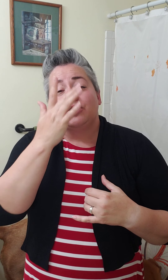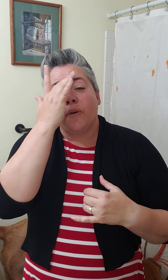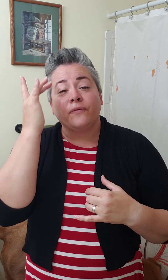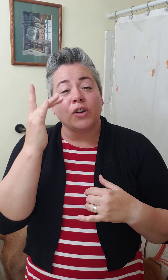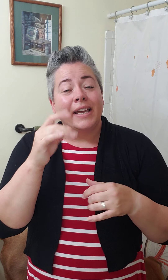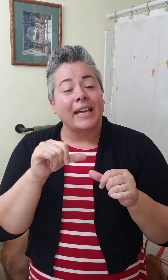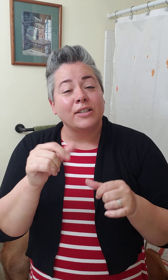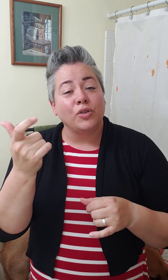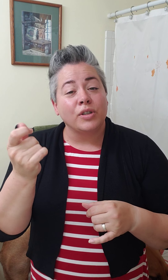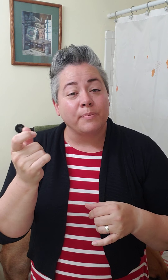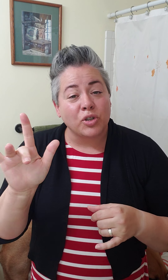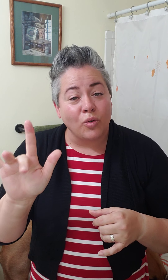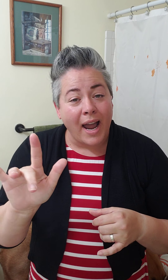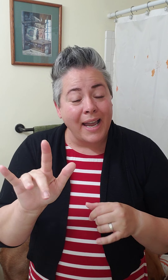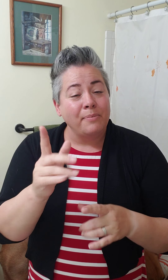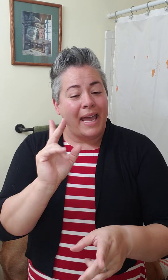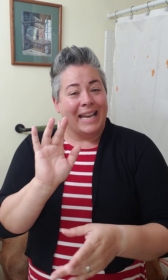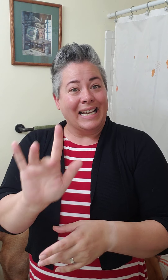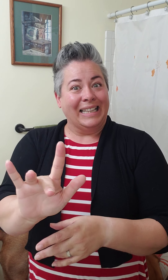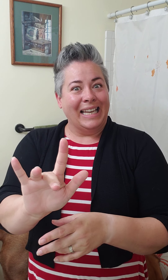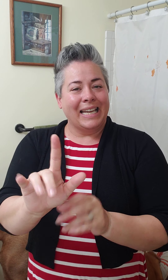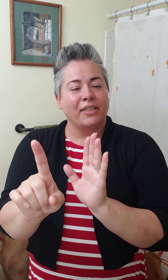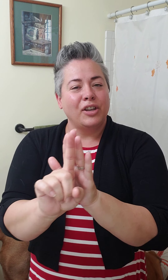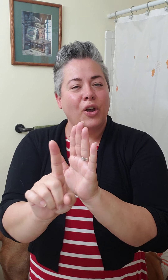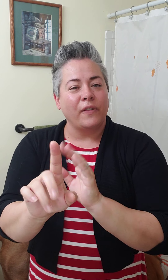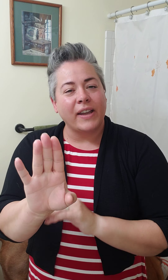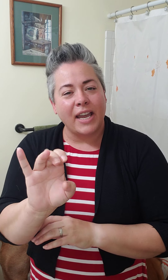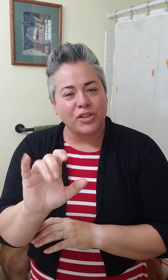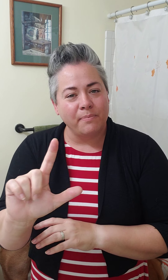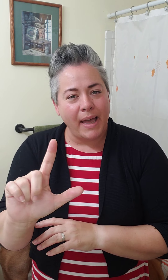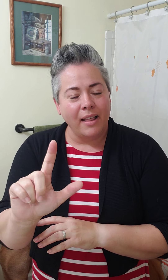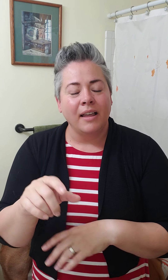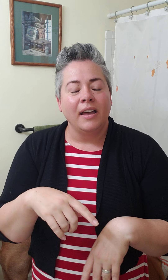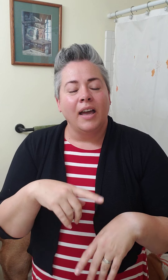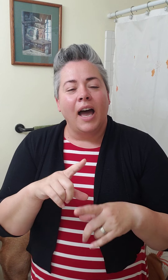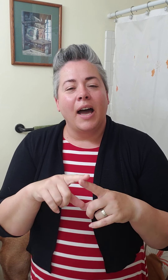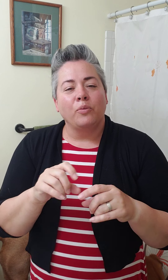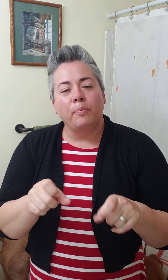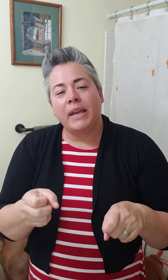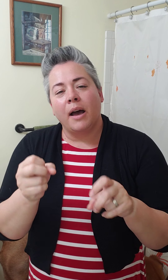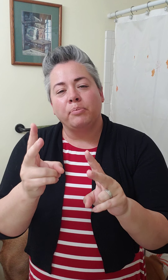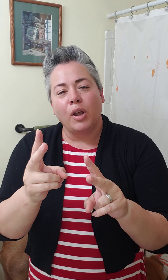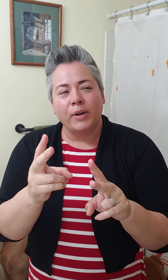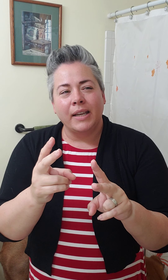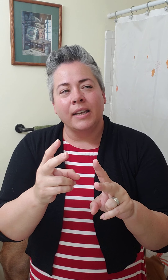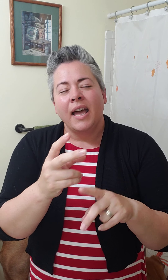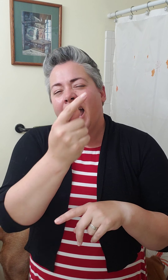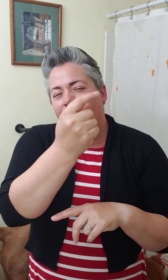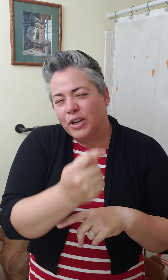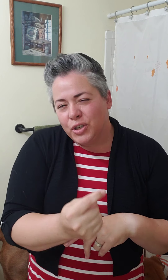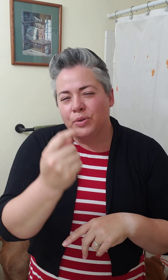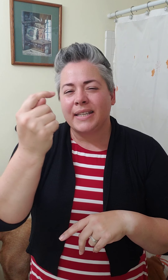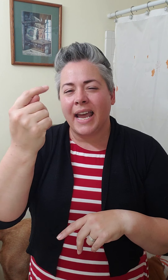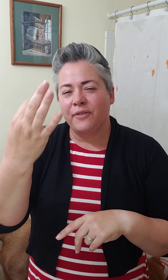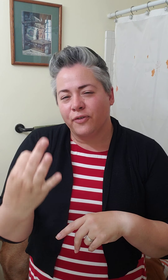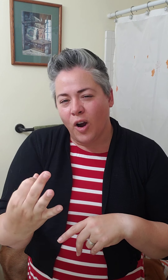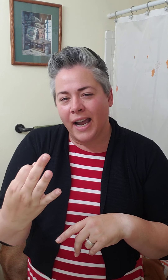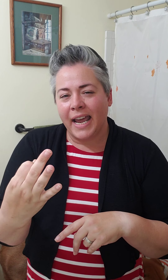Don't forget to subscribe and click the notification bell. We'll be uploading every Tuesday,